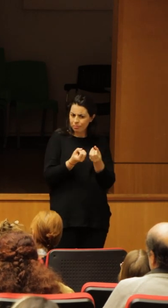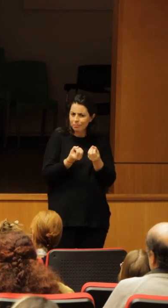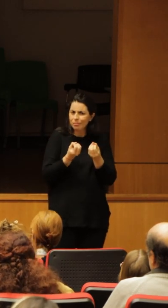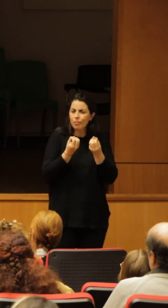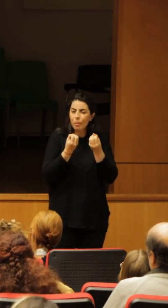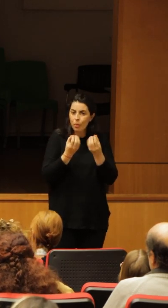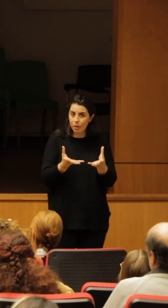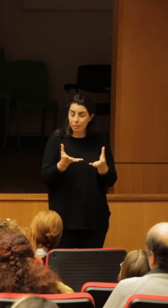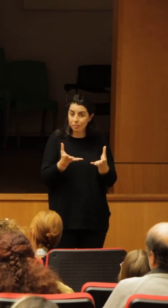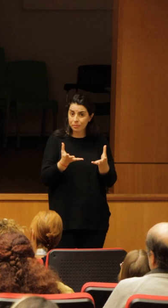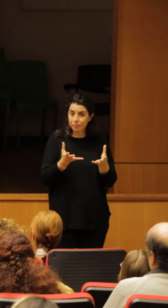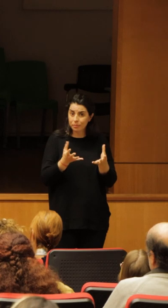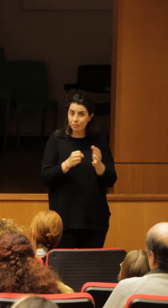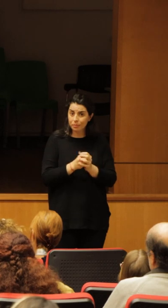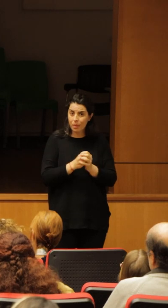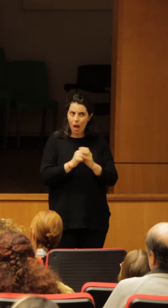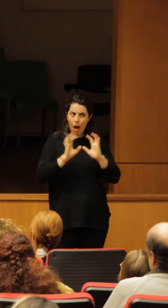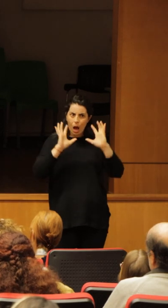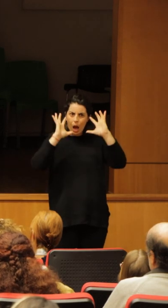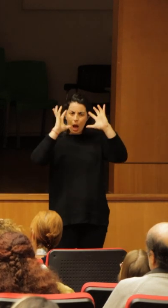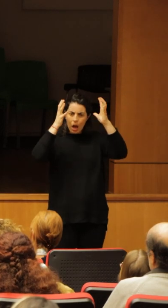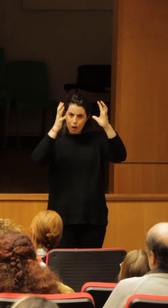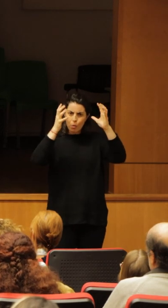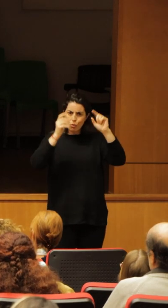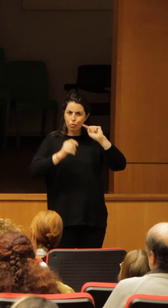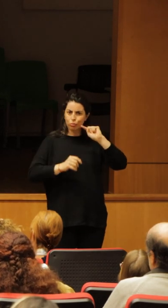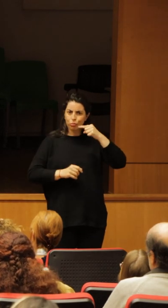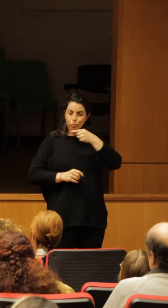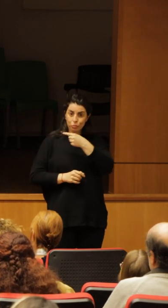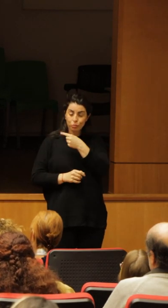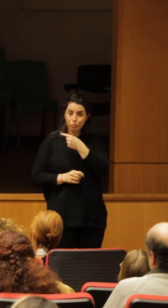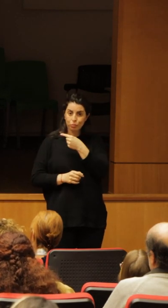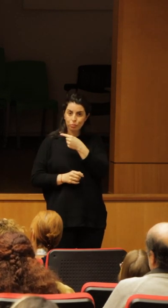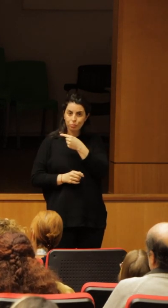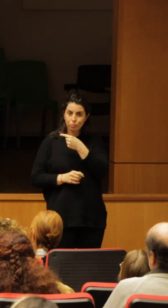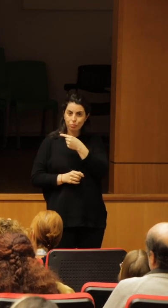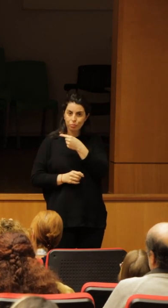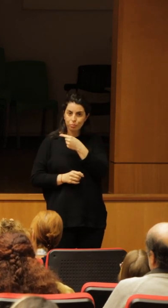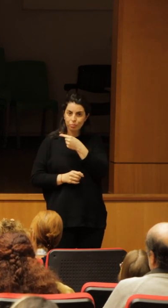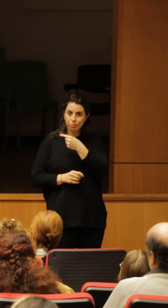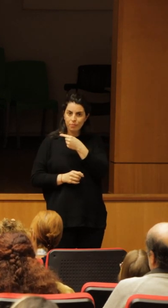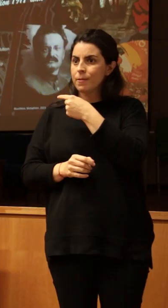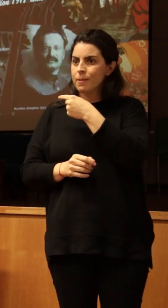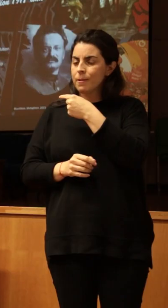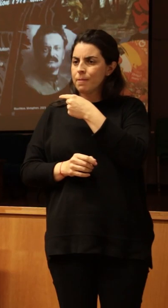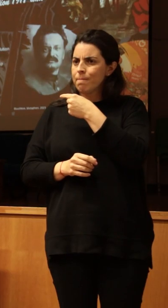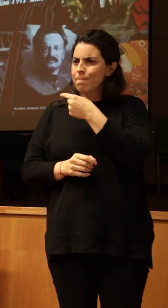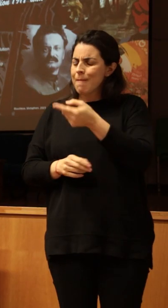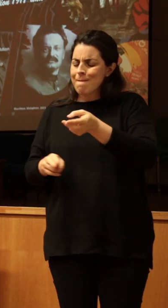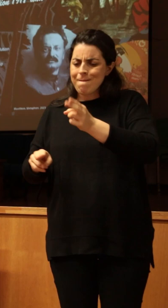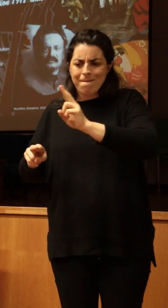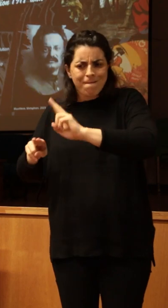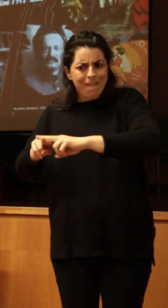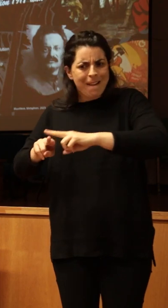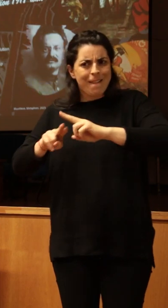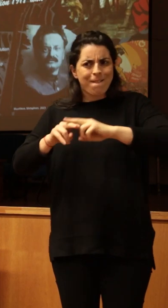bloodshed. Porque la revolución rusa llegó a la sangre.